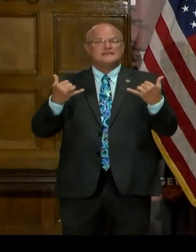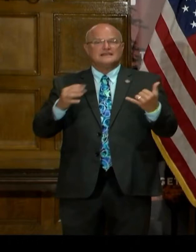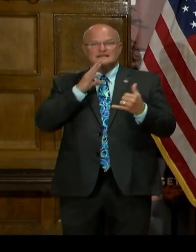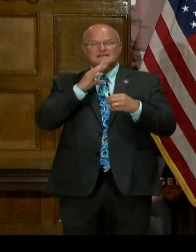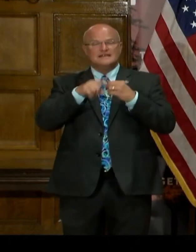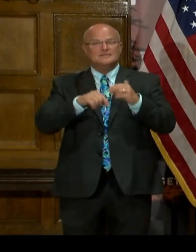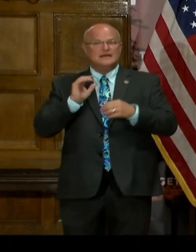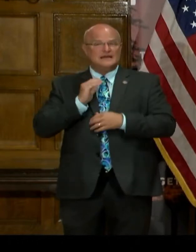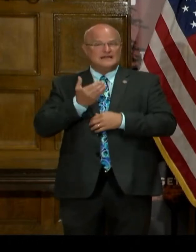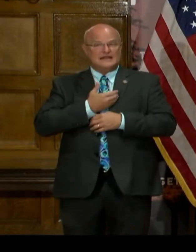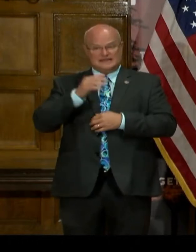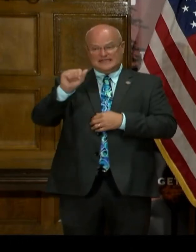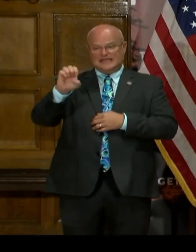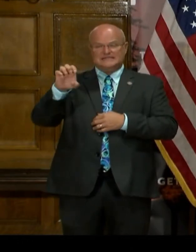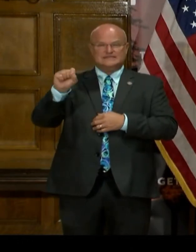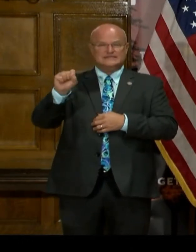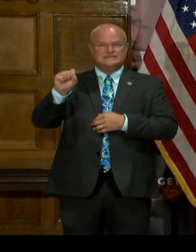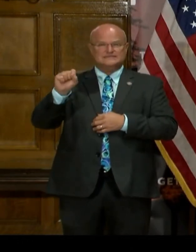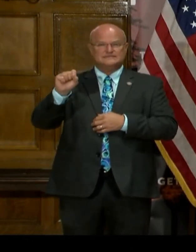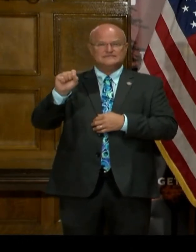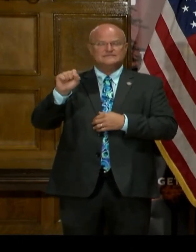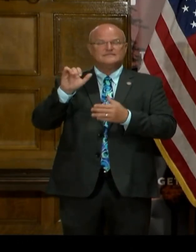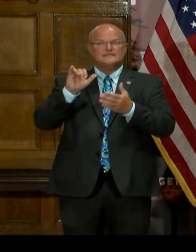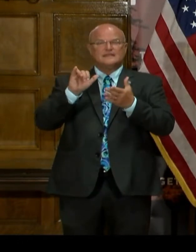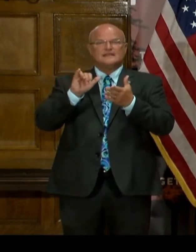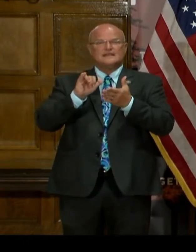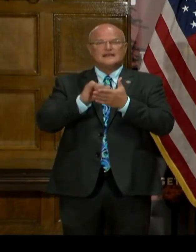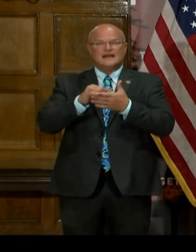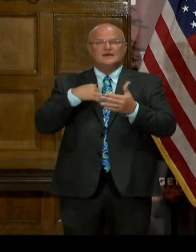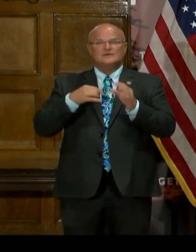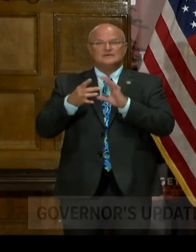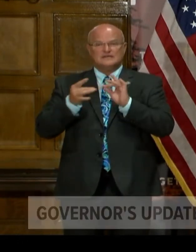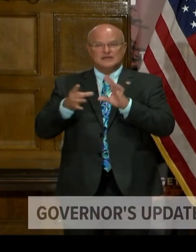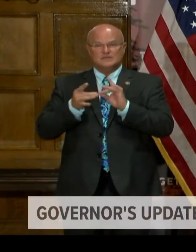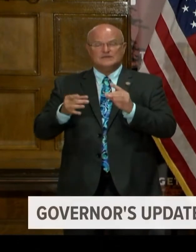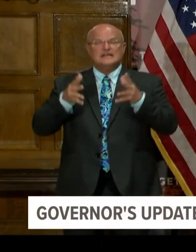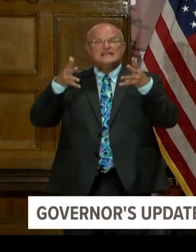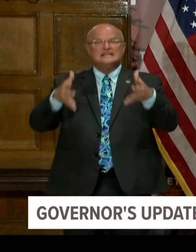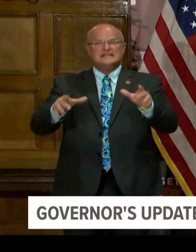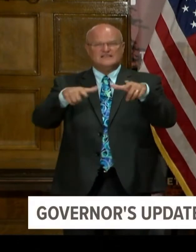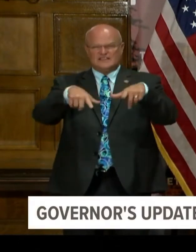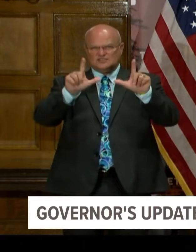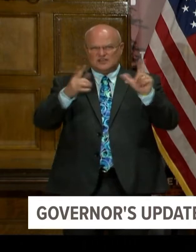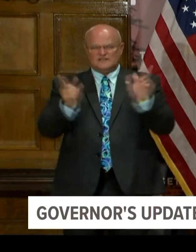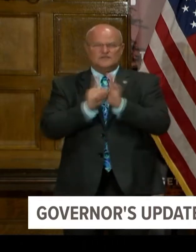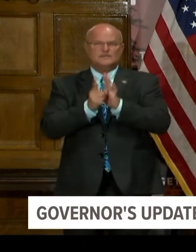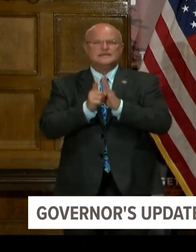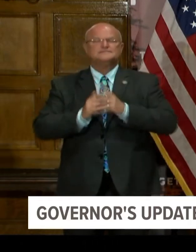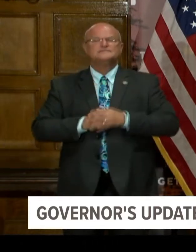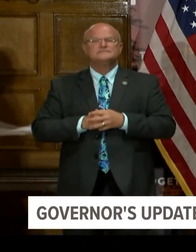our cases that I will cover. Just leave that chart there for a second.